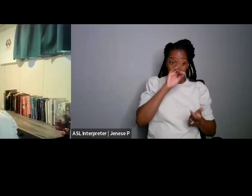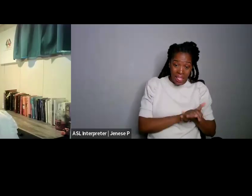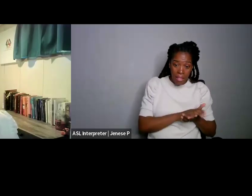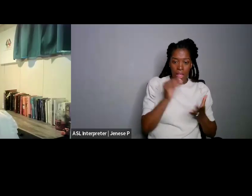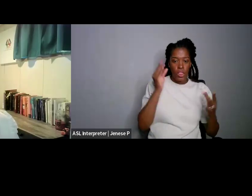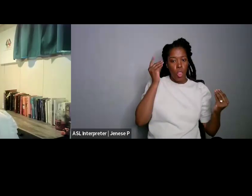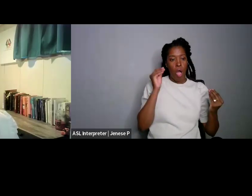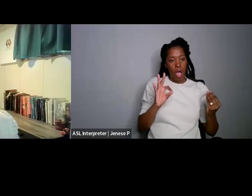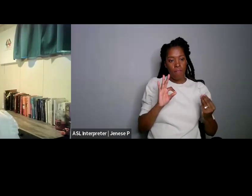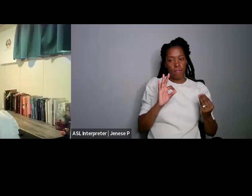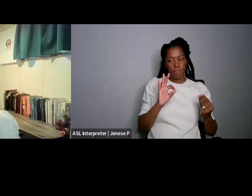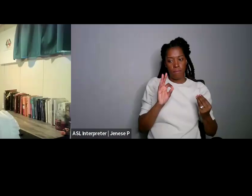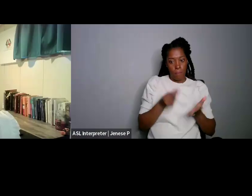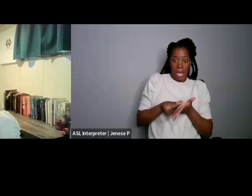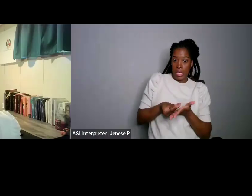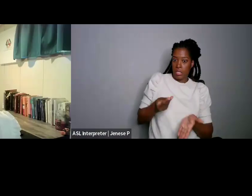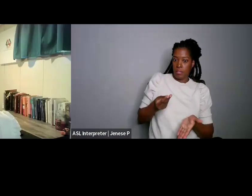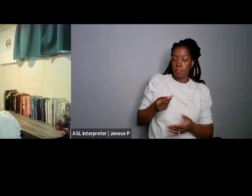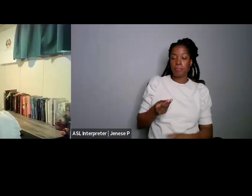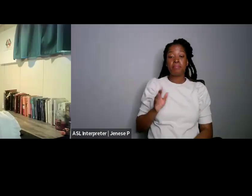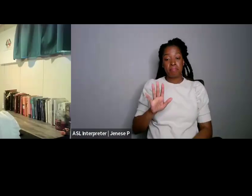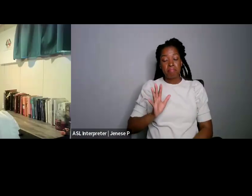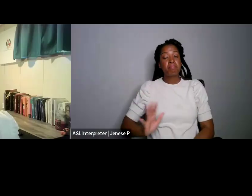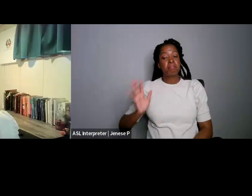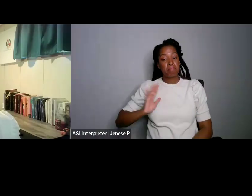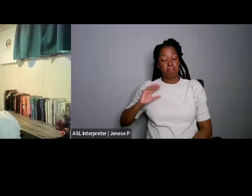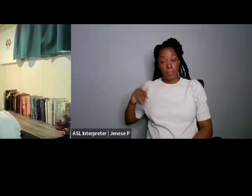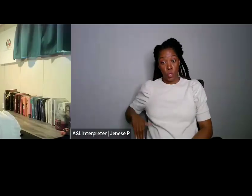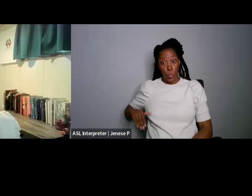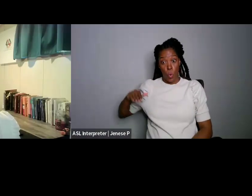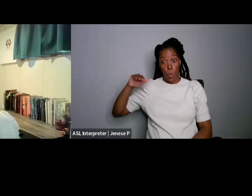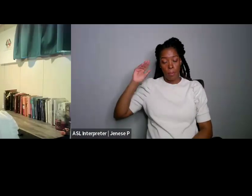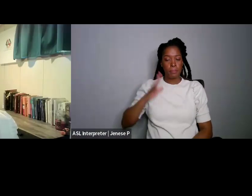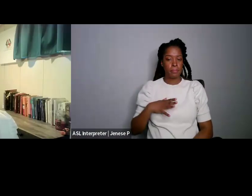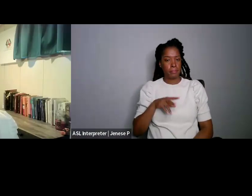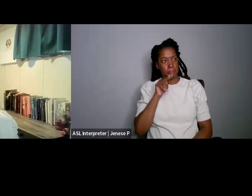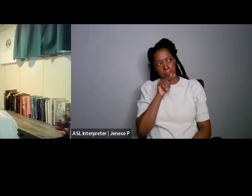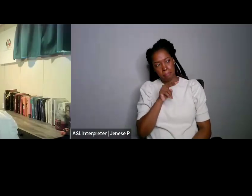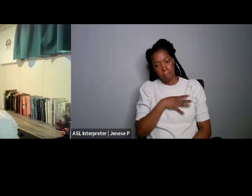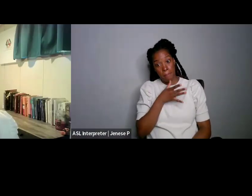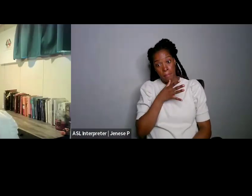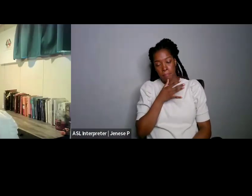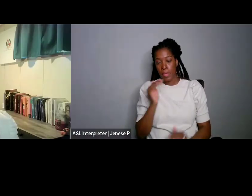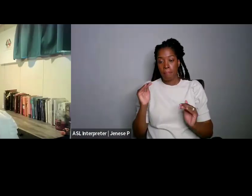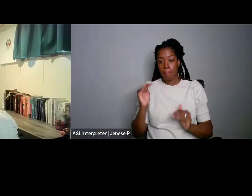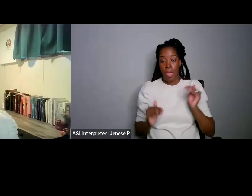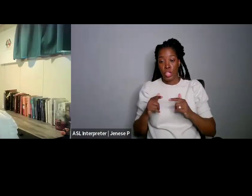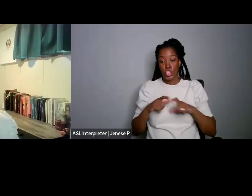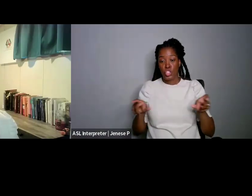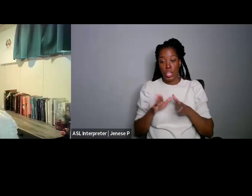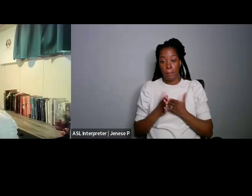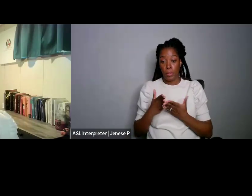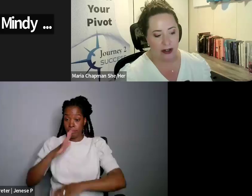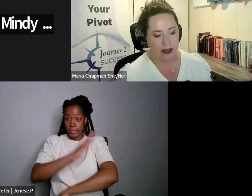money. So I grew up seeing my mom sit at the table, balance her checkbook.